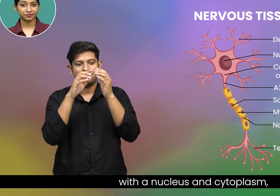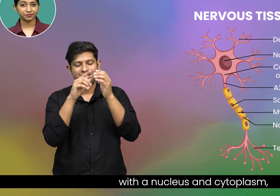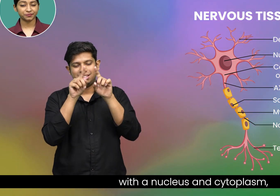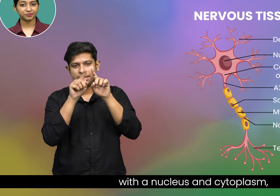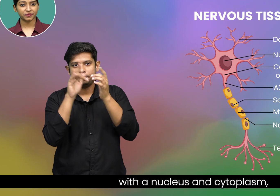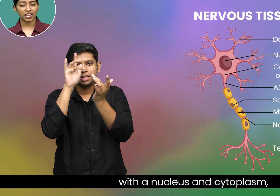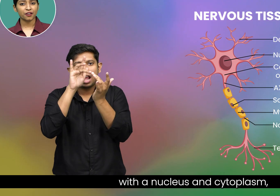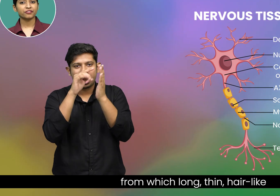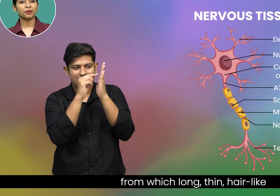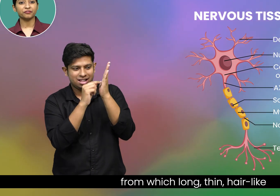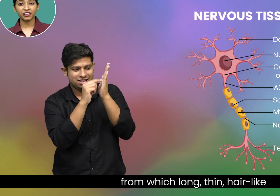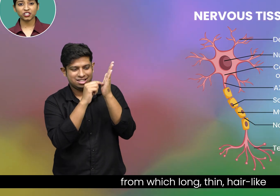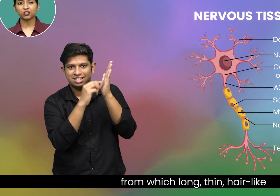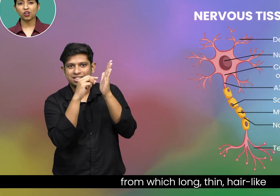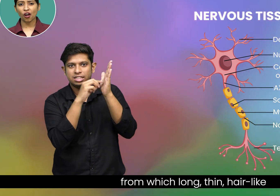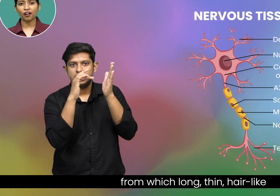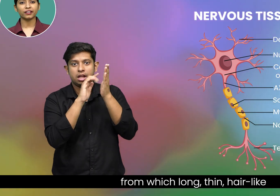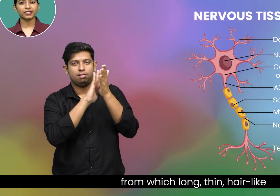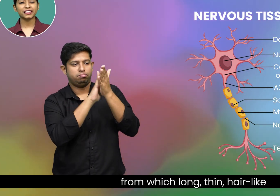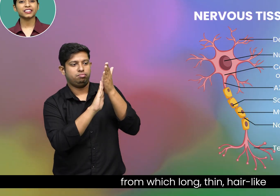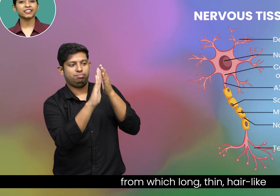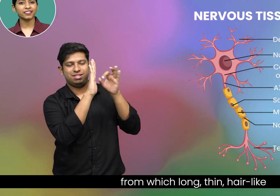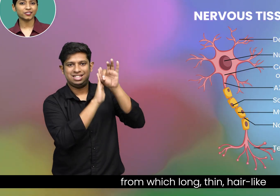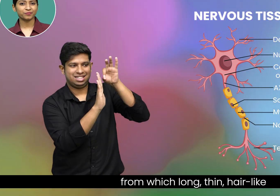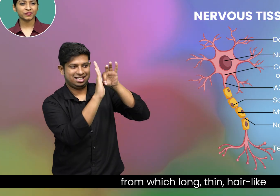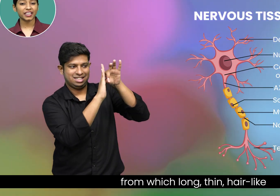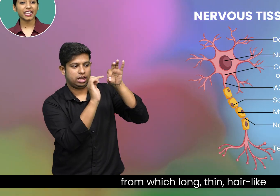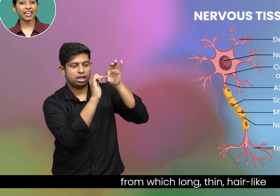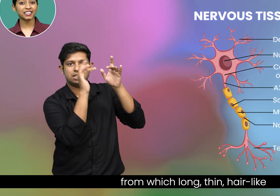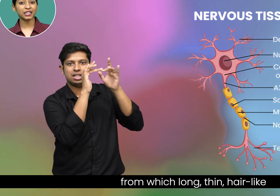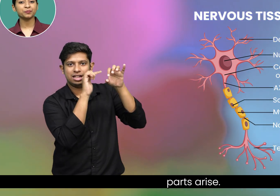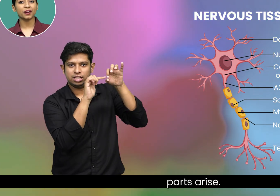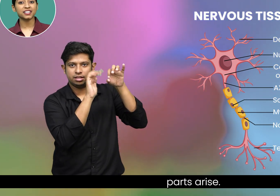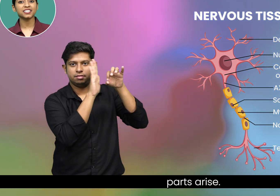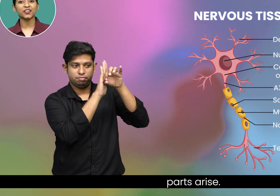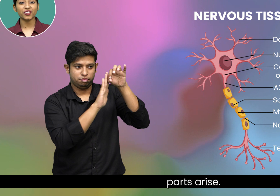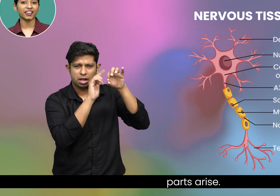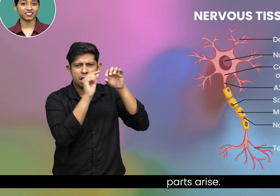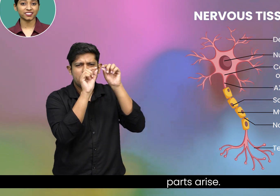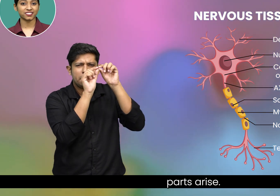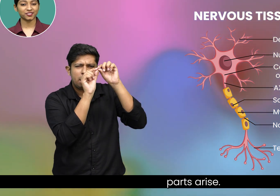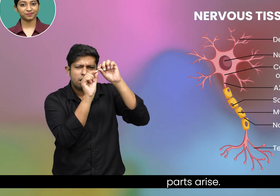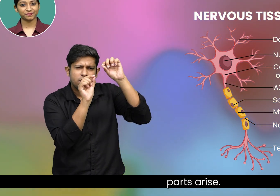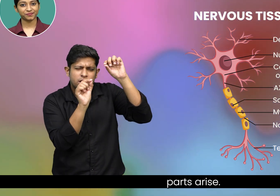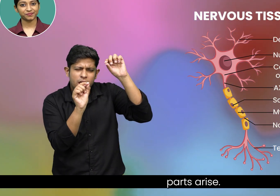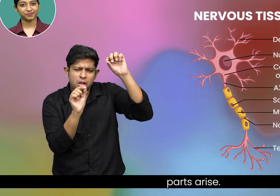cytoplasm, from which long, thin, hair-like parts